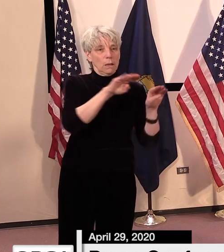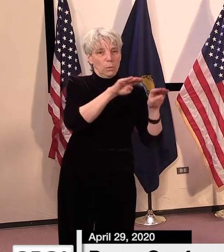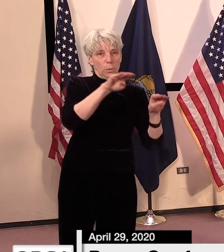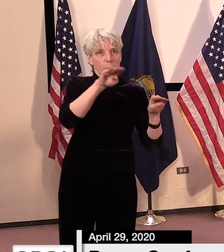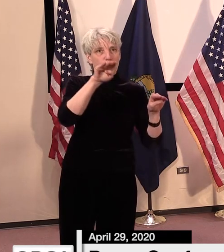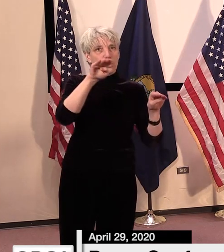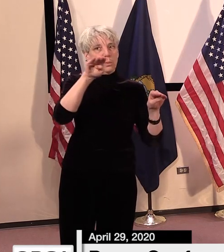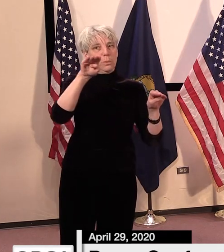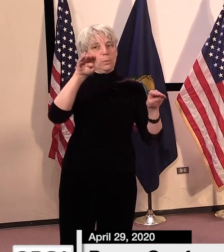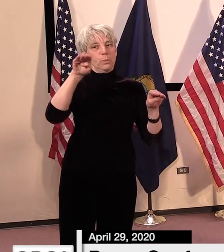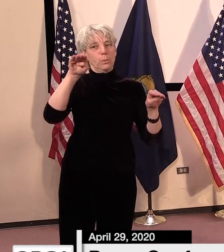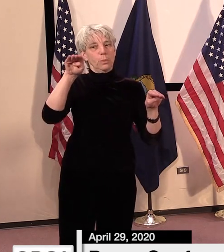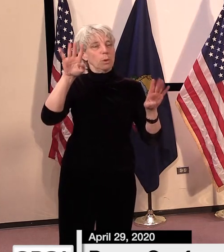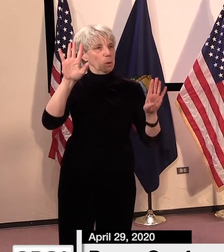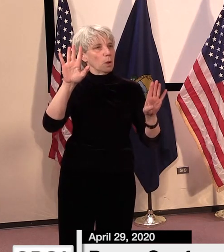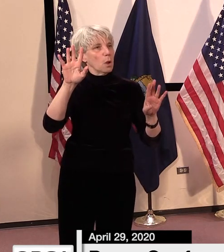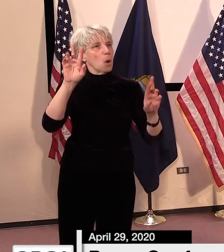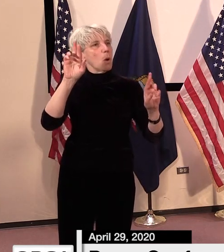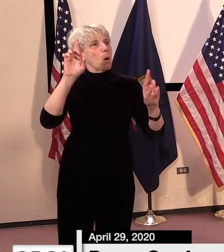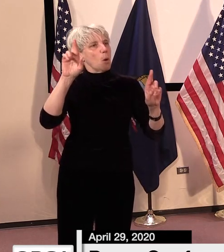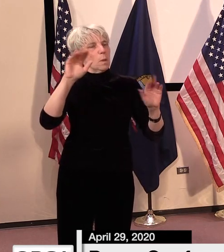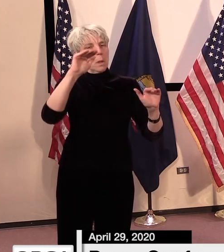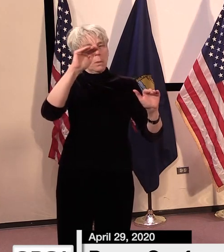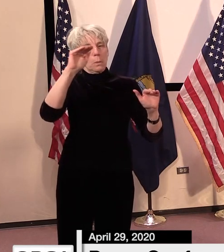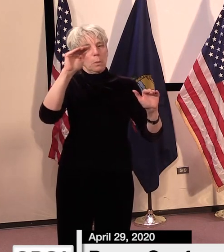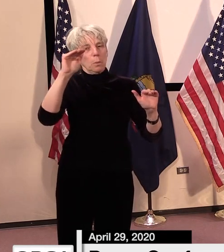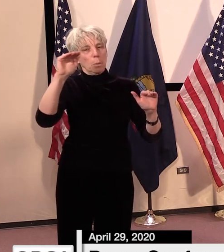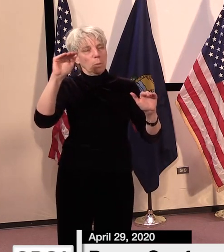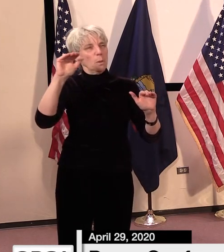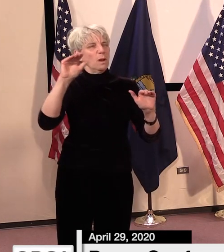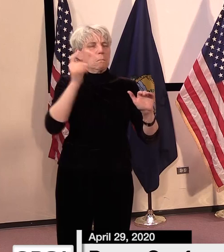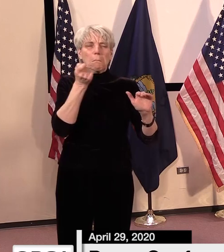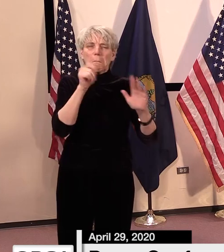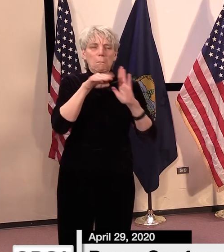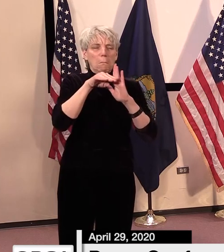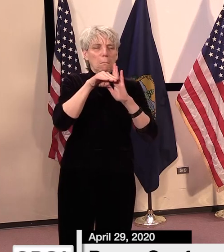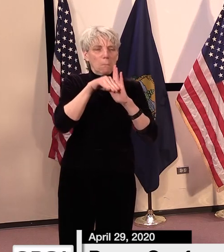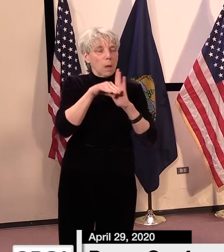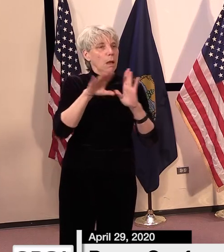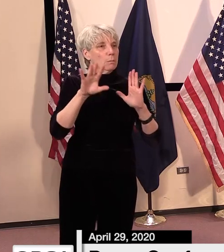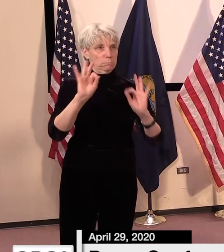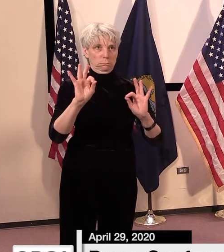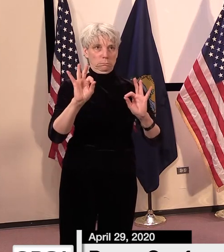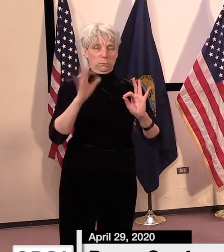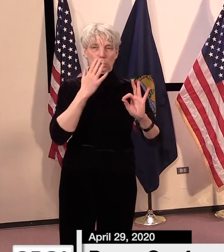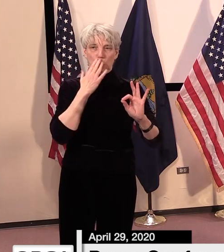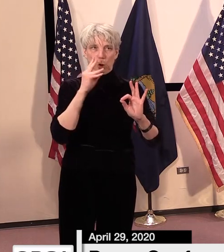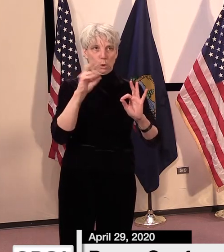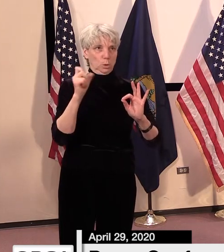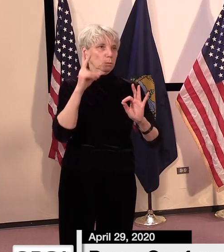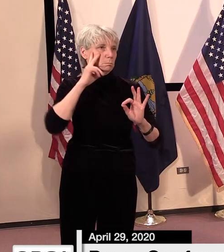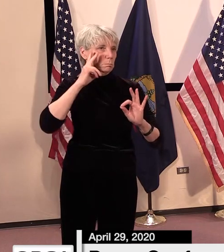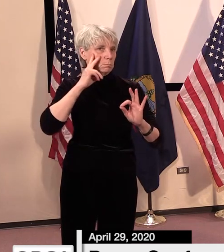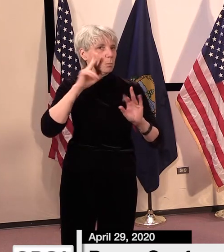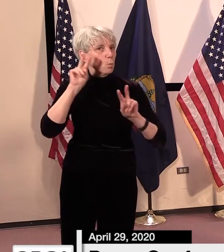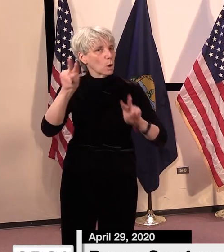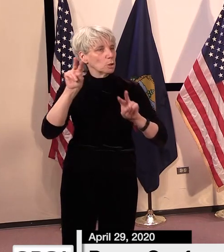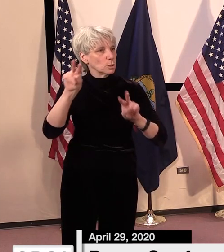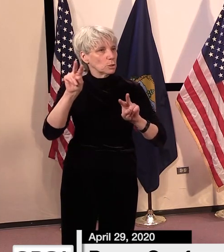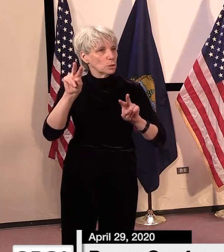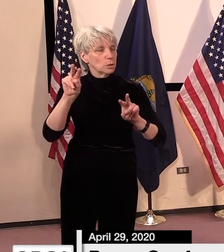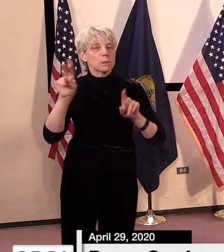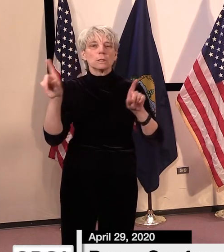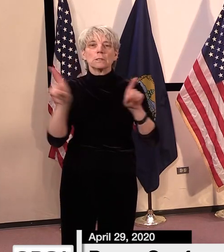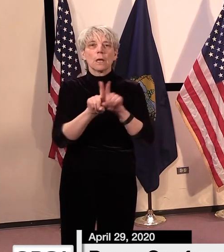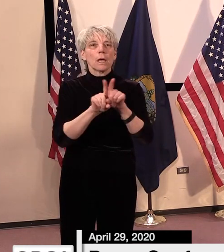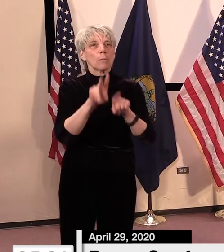plateauing, maybe even seeing some relief, reduced numbers. So that's good news. As we've seen in New York City, the